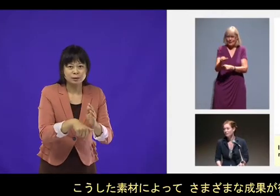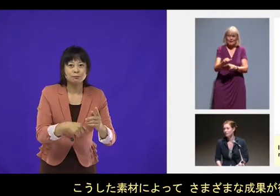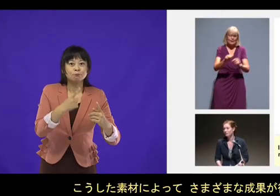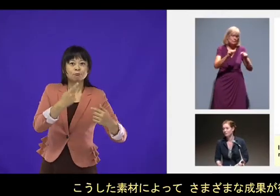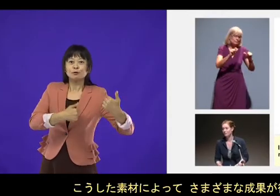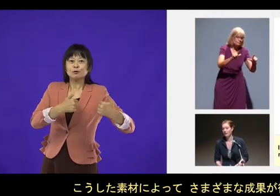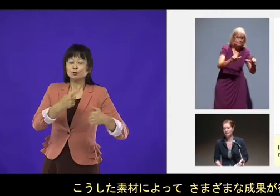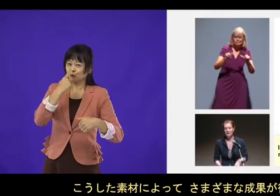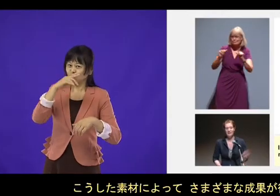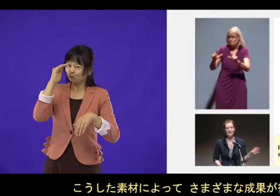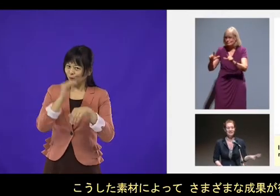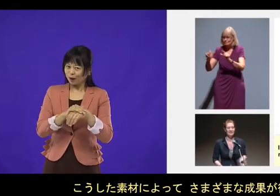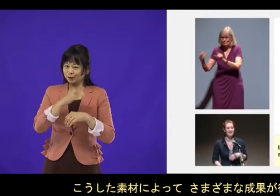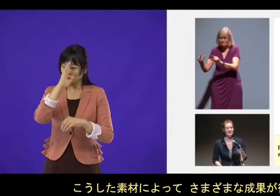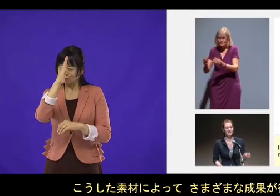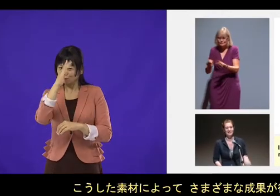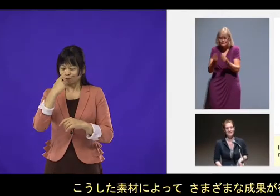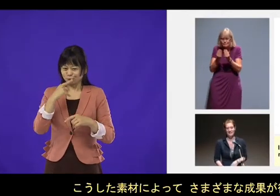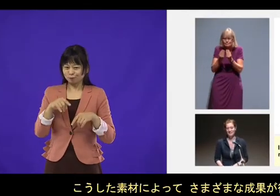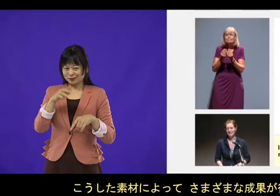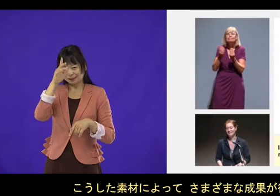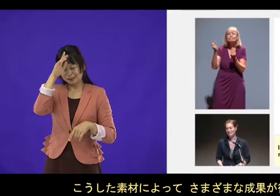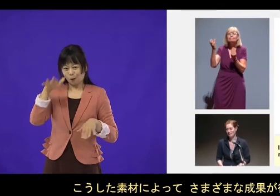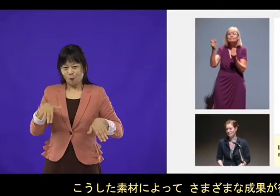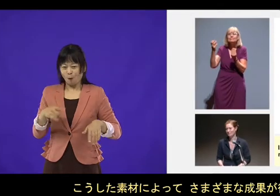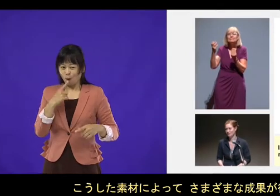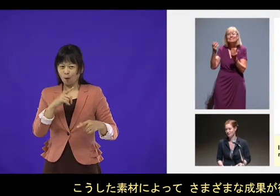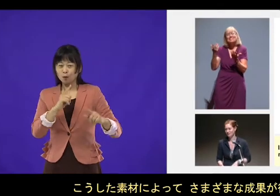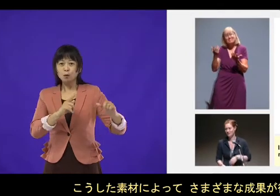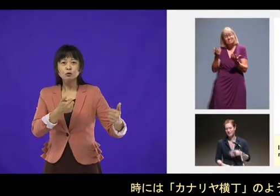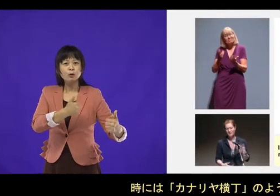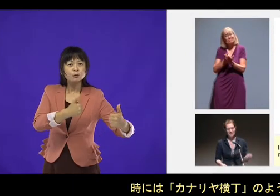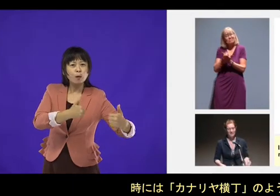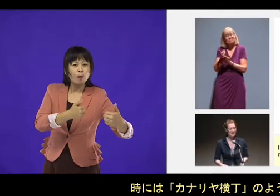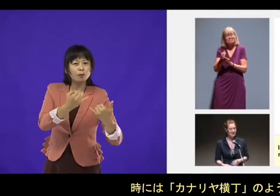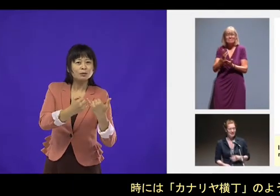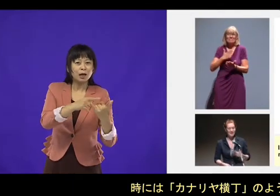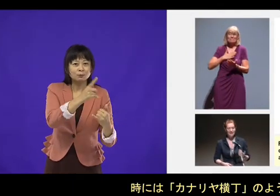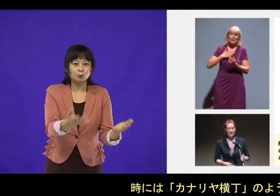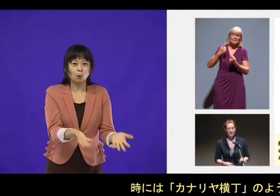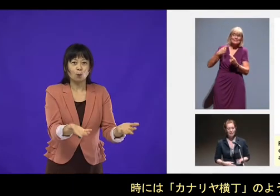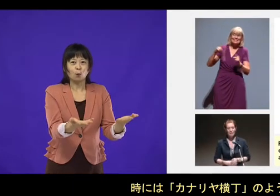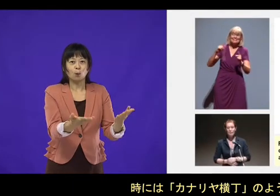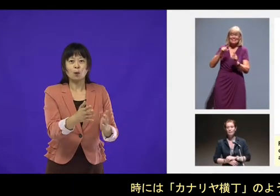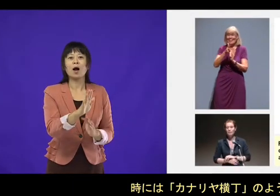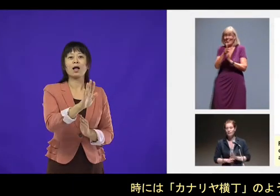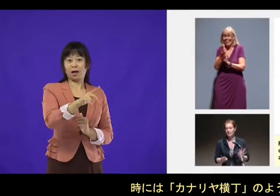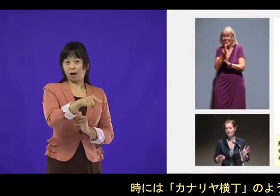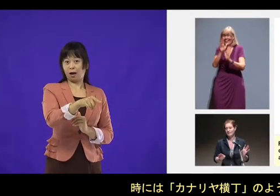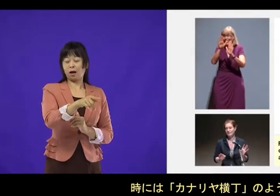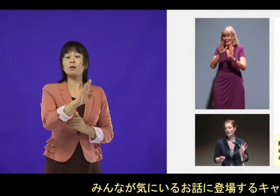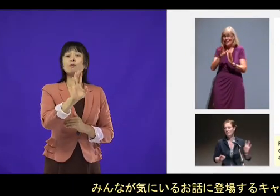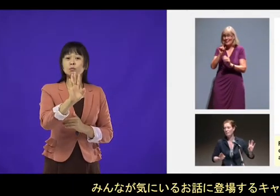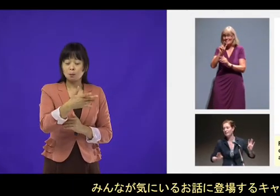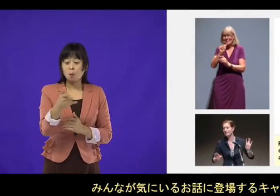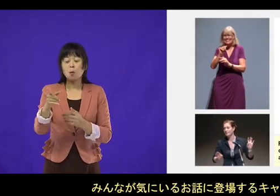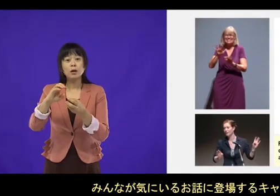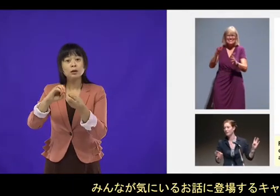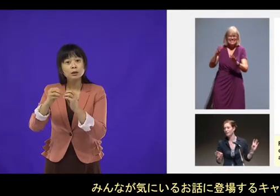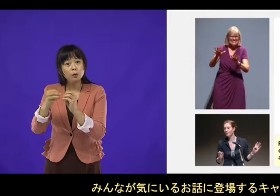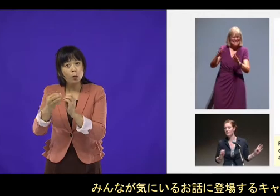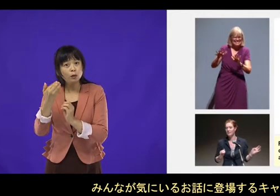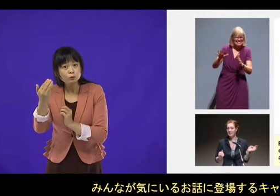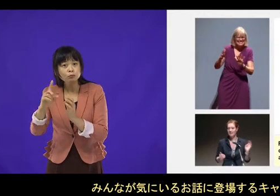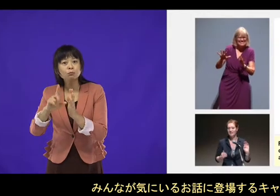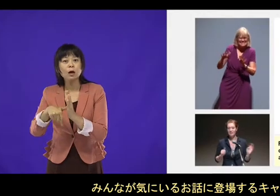And I've had sort of varying success with these types of materials. So sometimes, like Canary Row, people loved it, and they competed